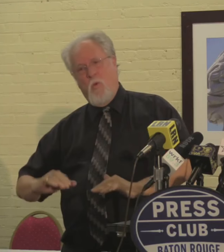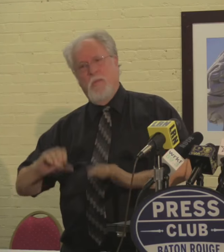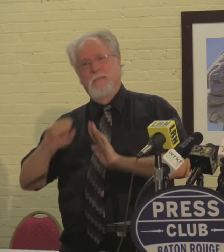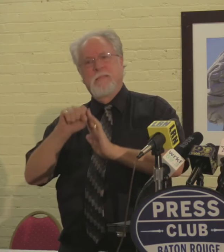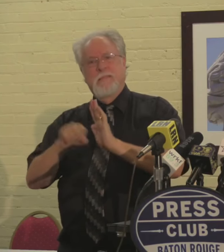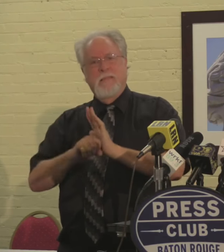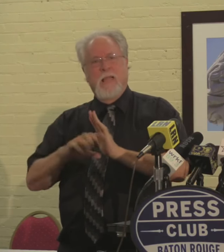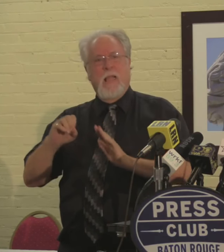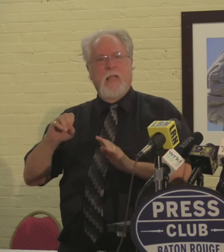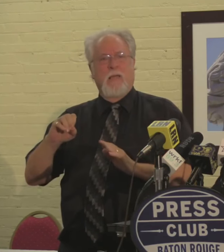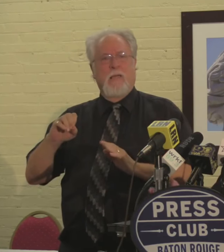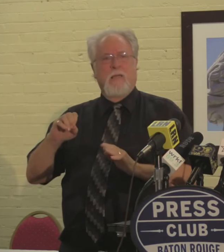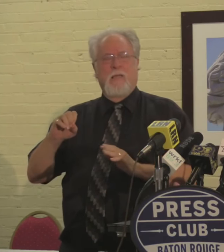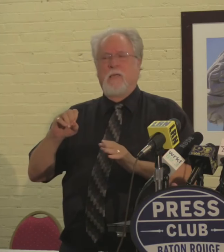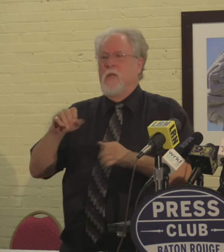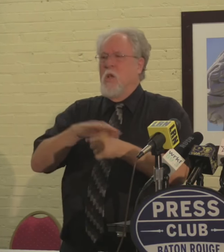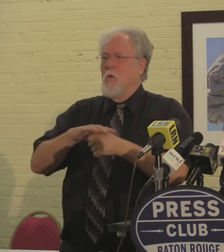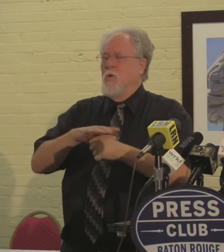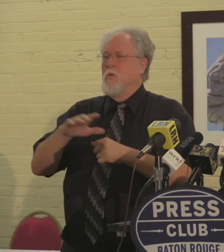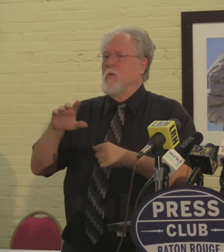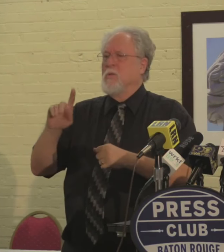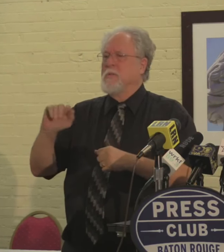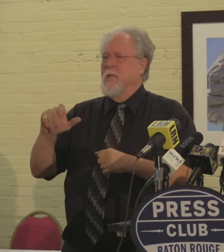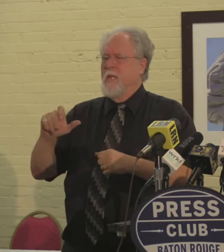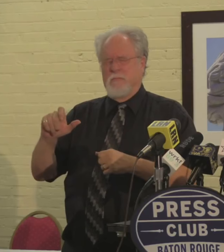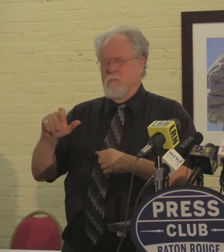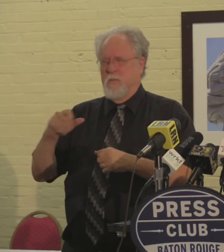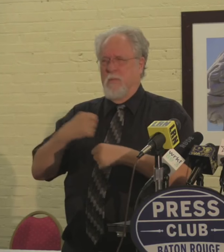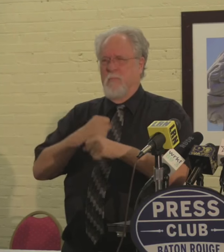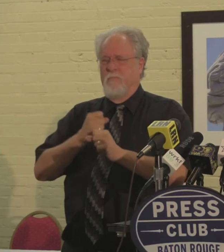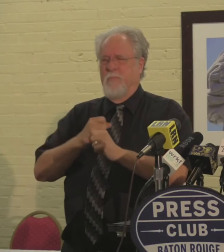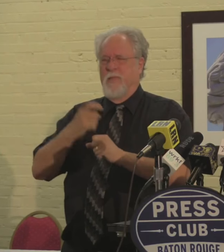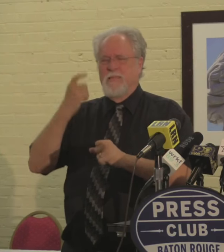local tax burden. That just doesn't make sense.